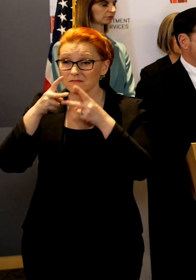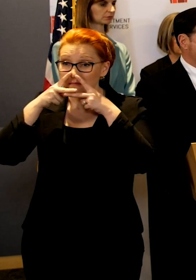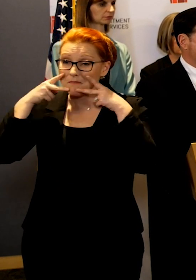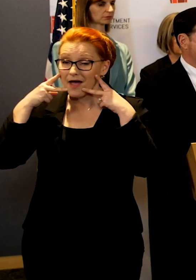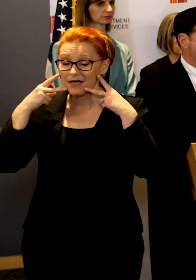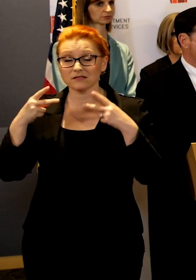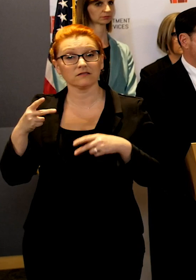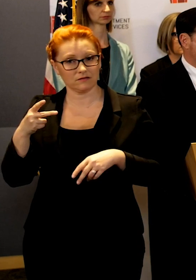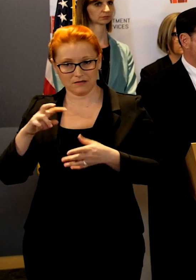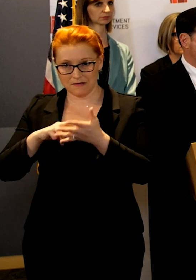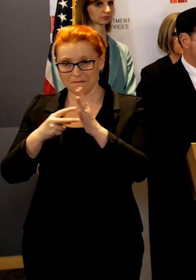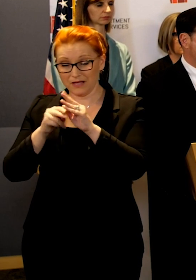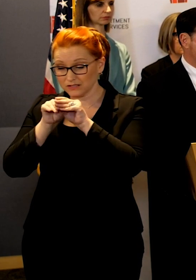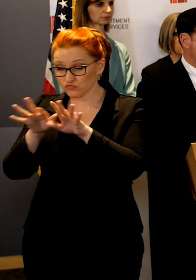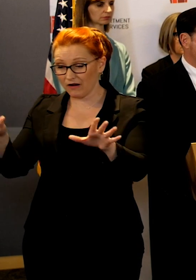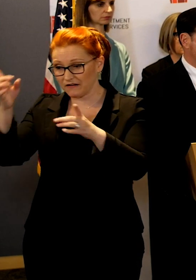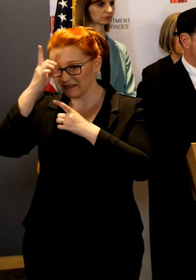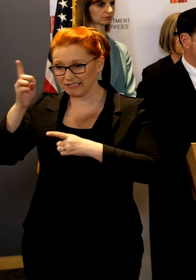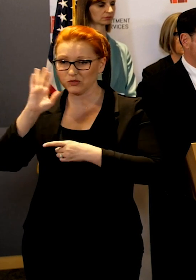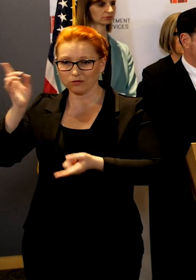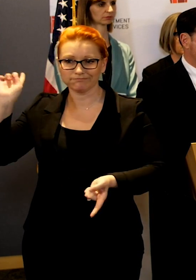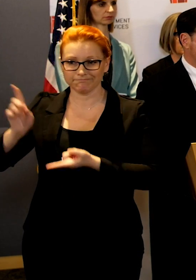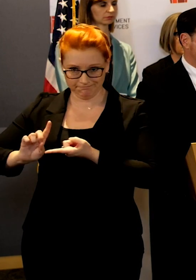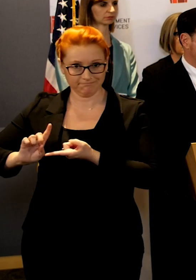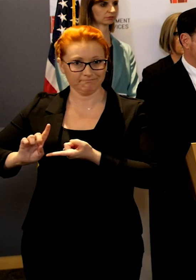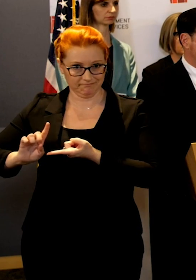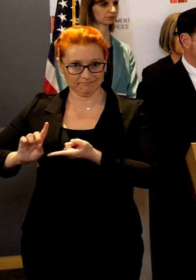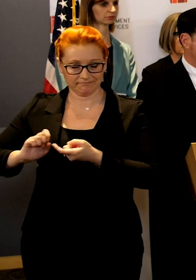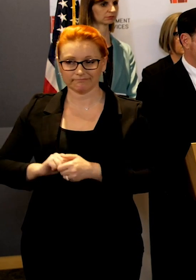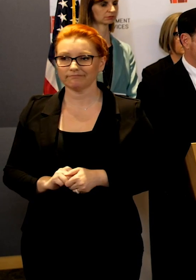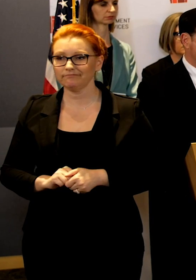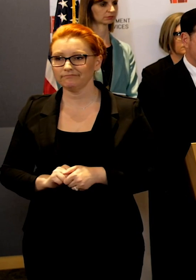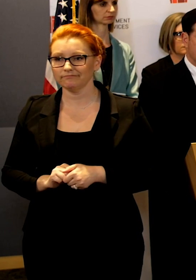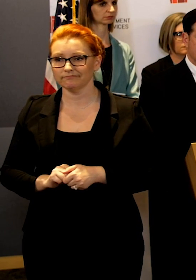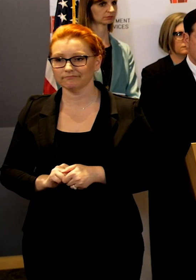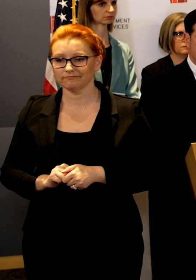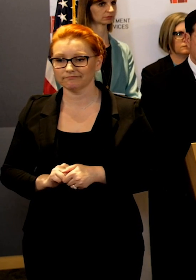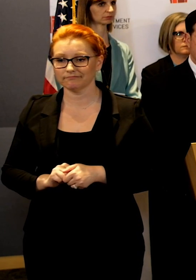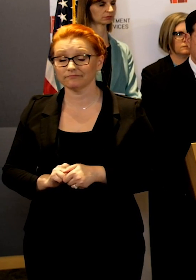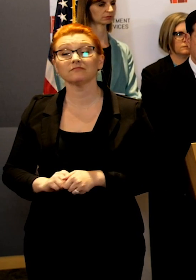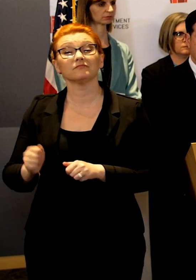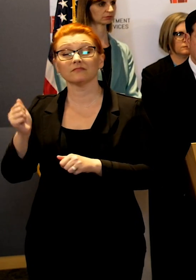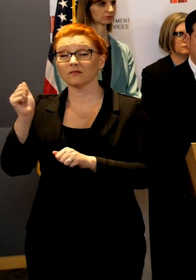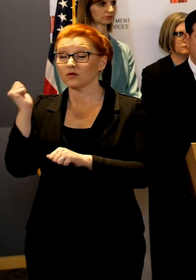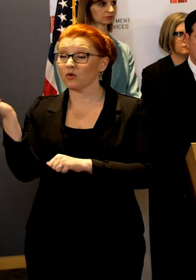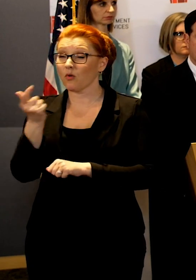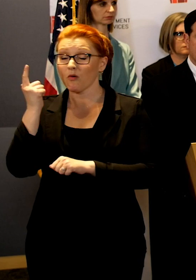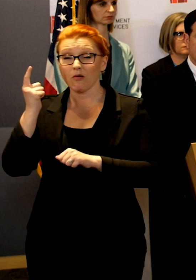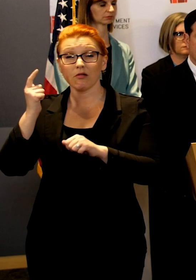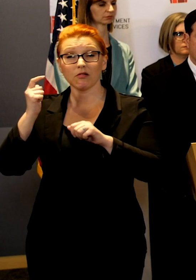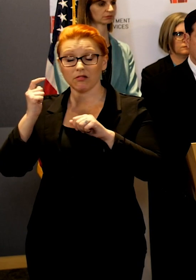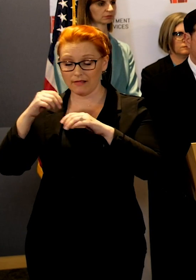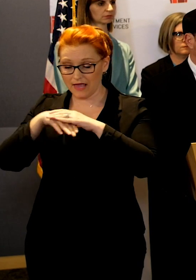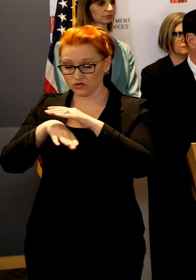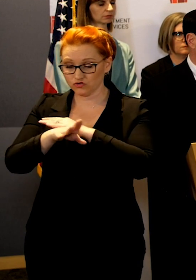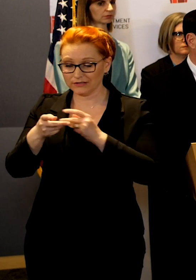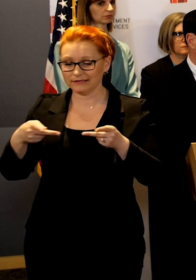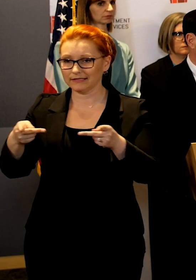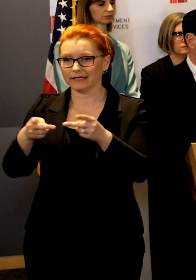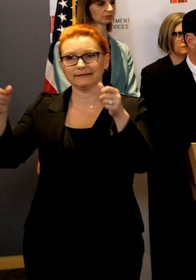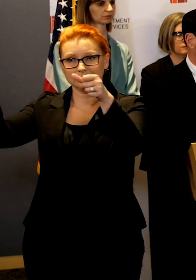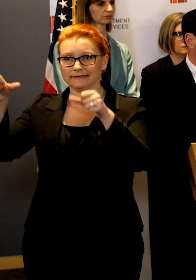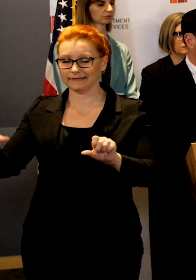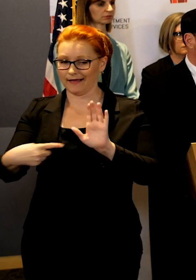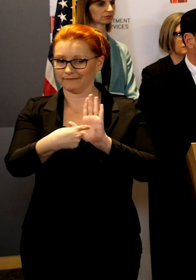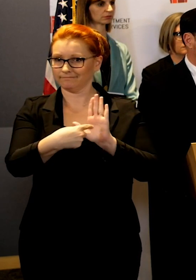the spread of disease to our healthcare workers will be minimized. At all of our entrance sites, there is signage to remind you to put a